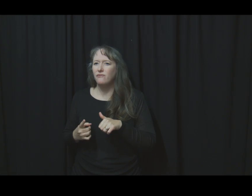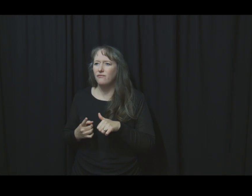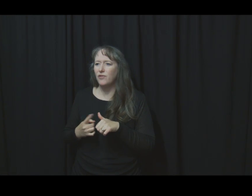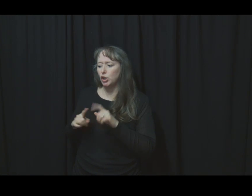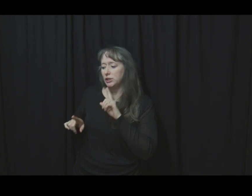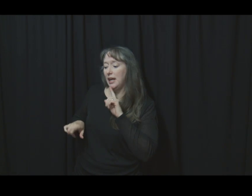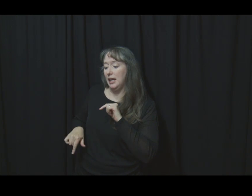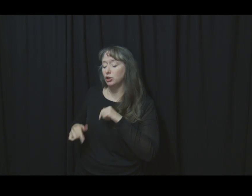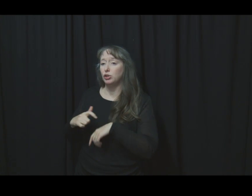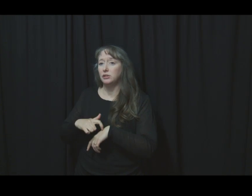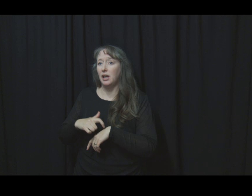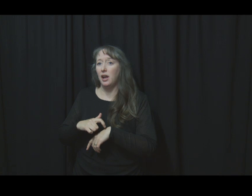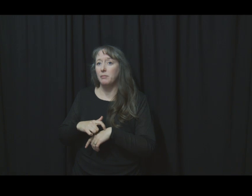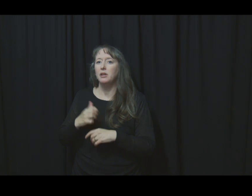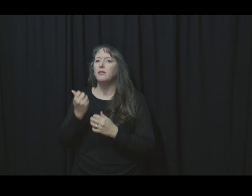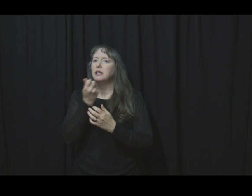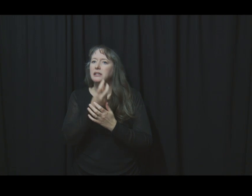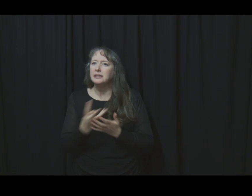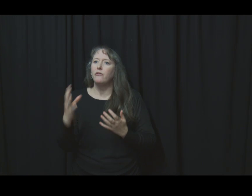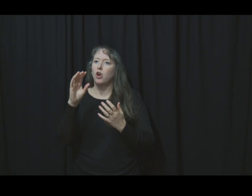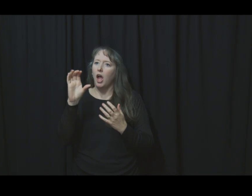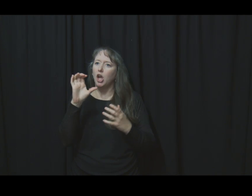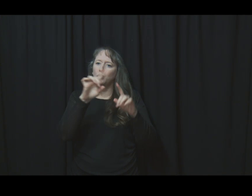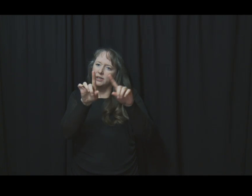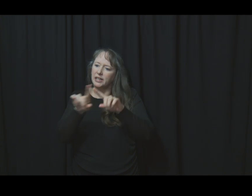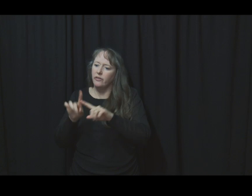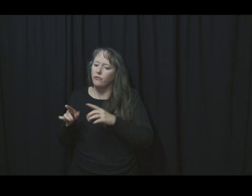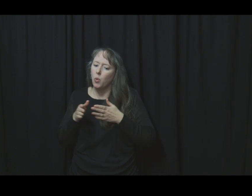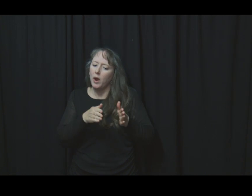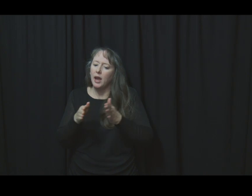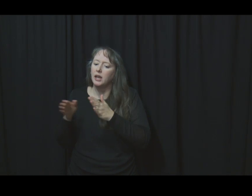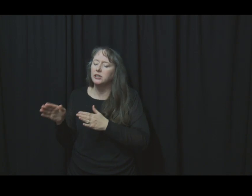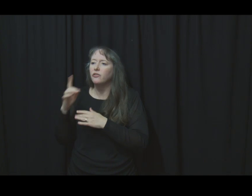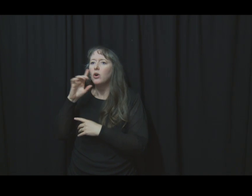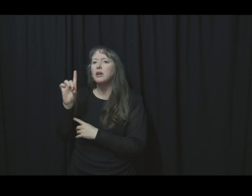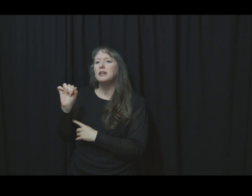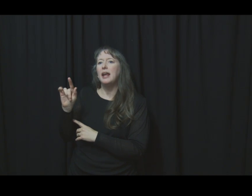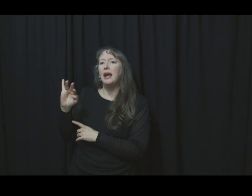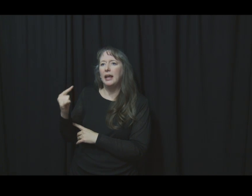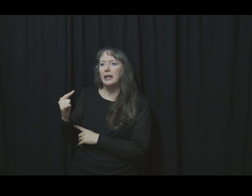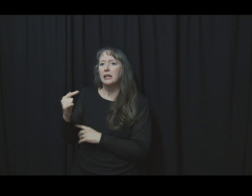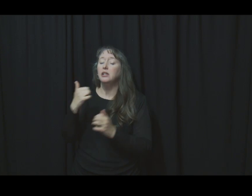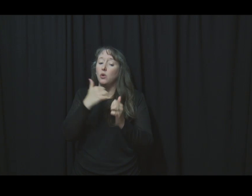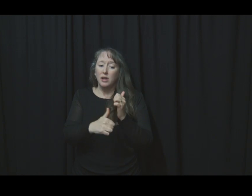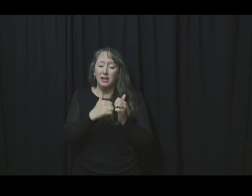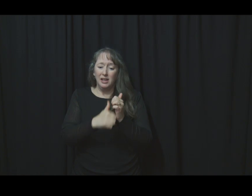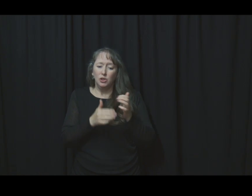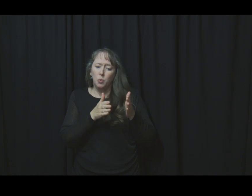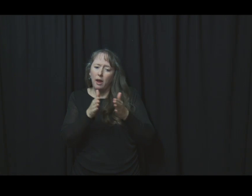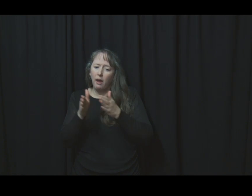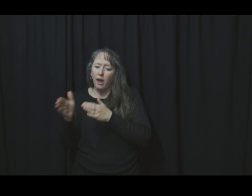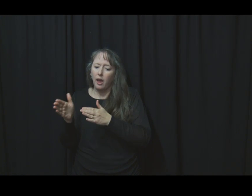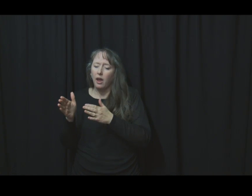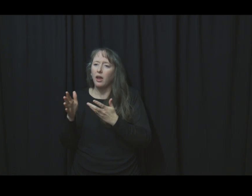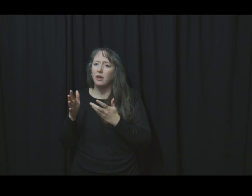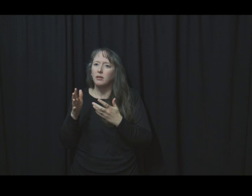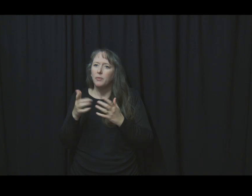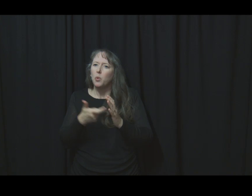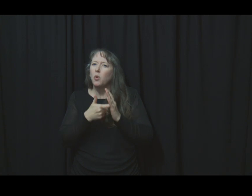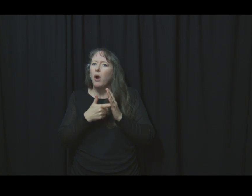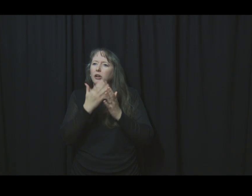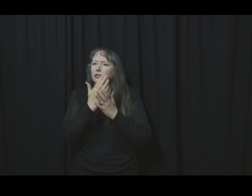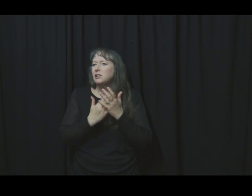physical processes that set limits on the age of the Earth. Here's the point. Every dating method involves a change with time, and there are hundreds of